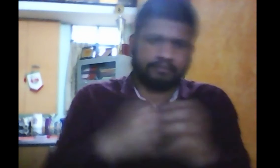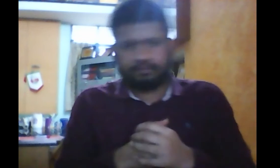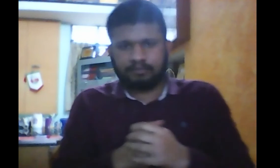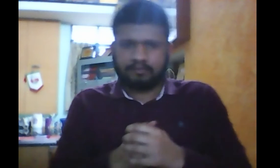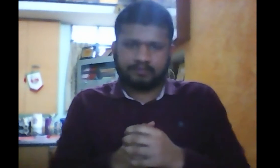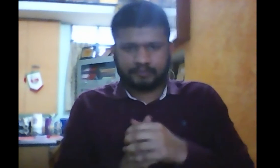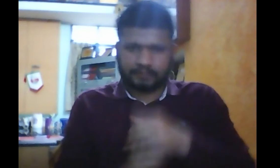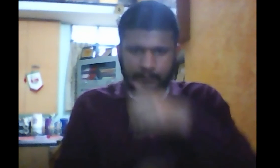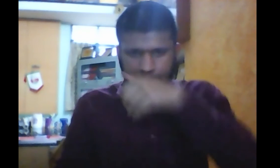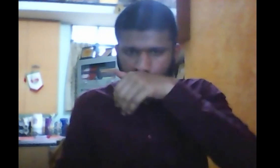Okay.